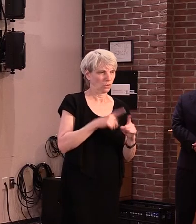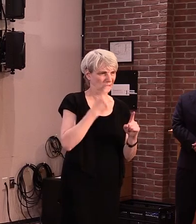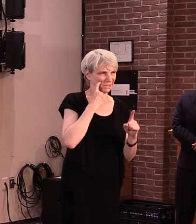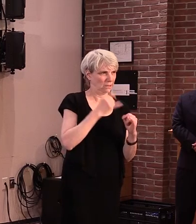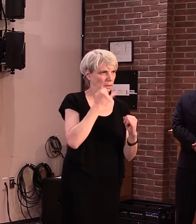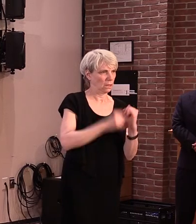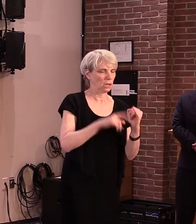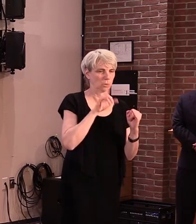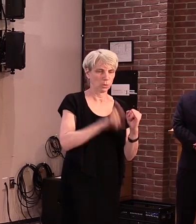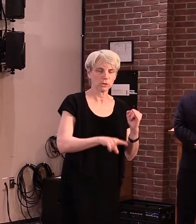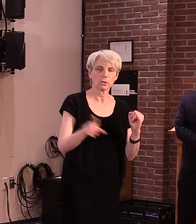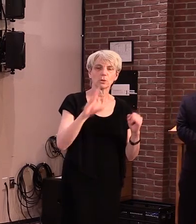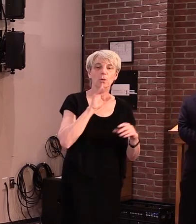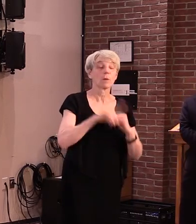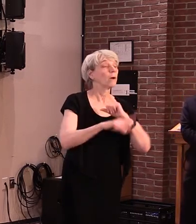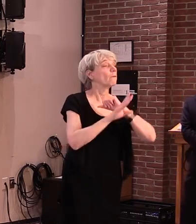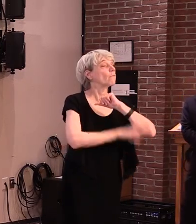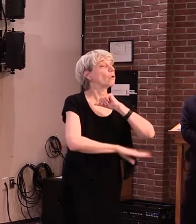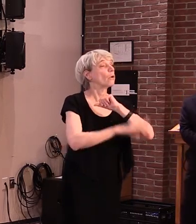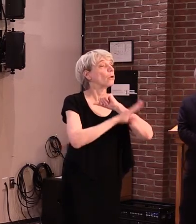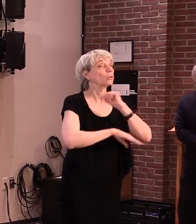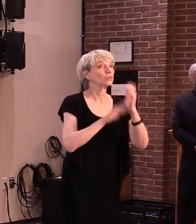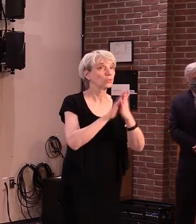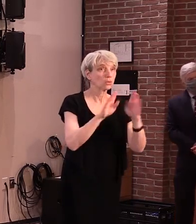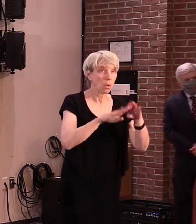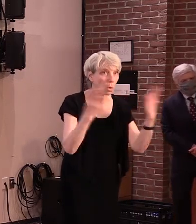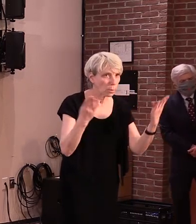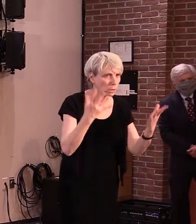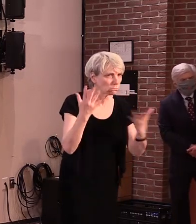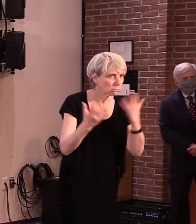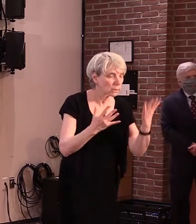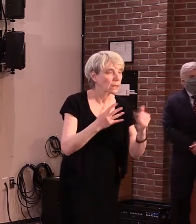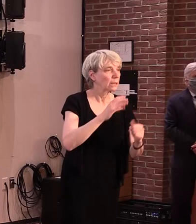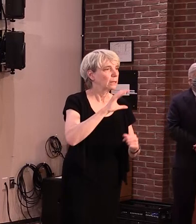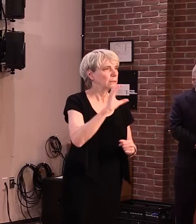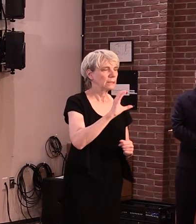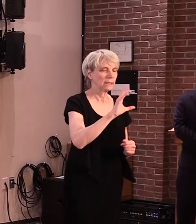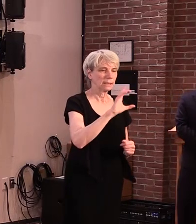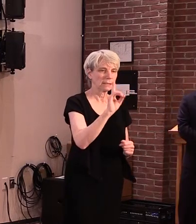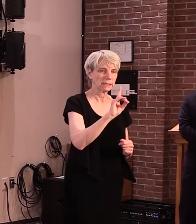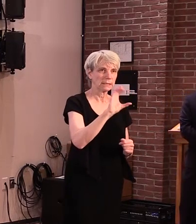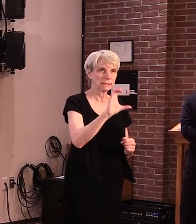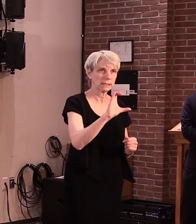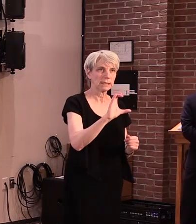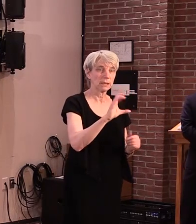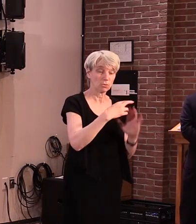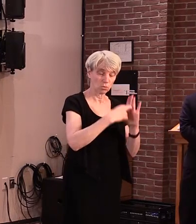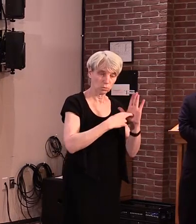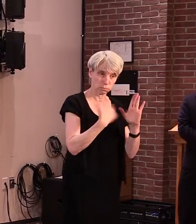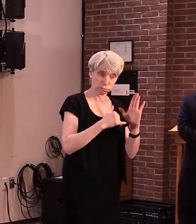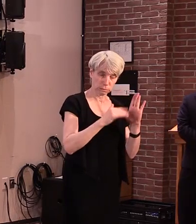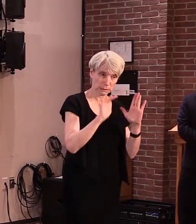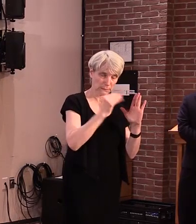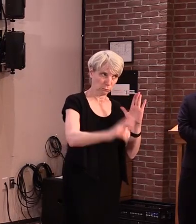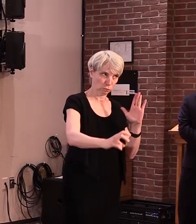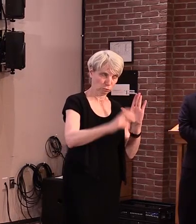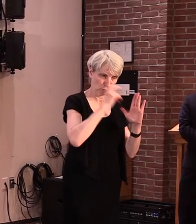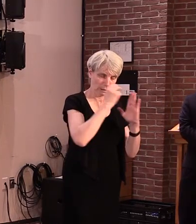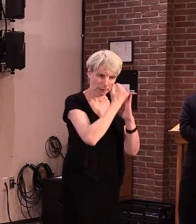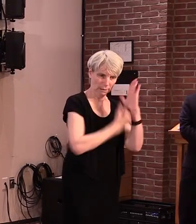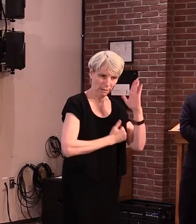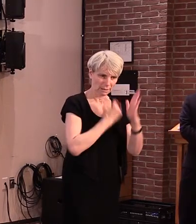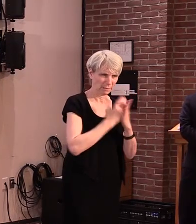opening up in the fall. The CDC's guidance appears to be quite strict, and some are concerned